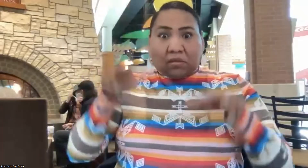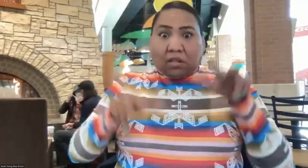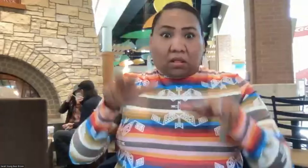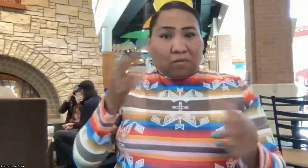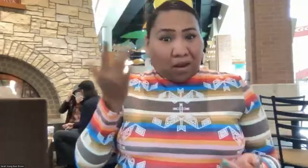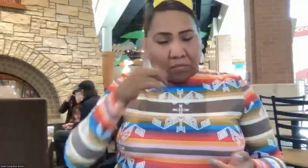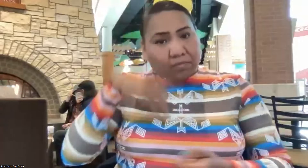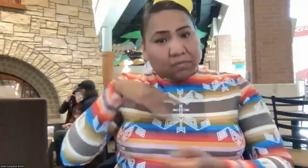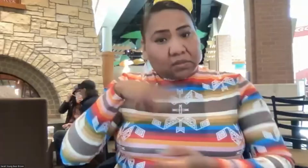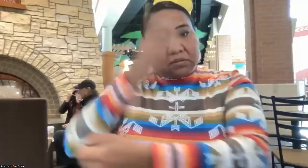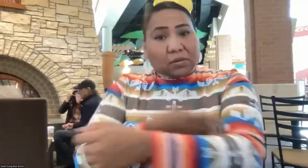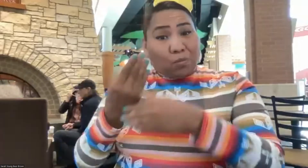because